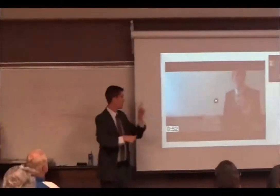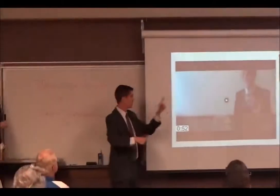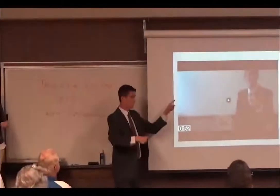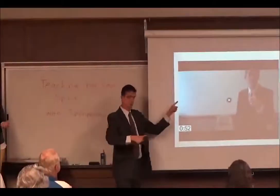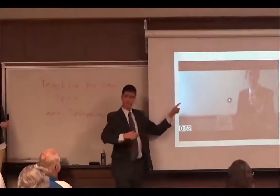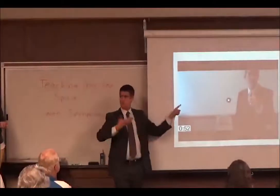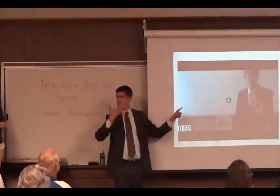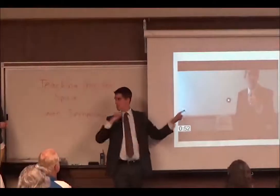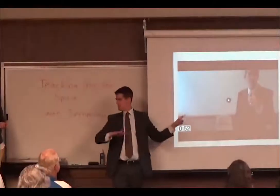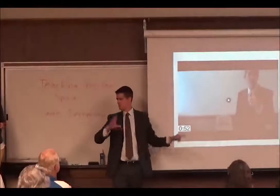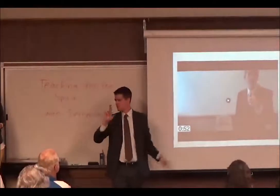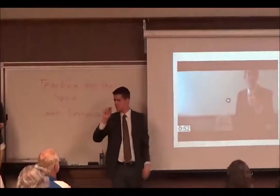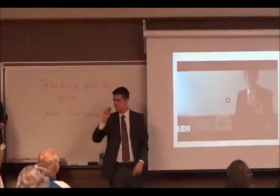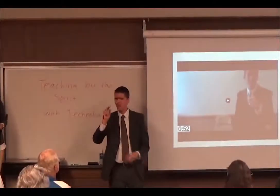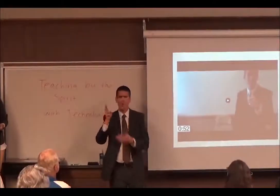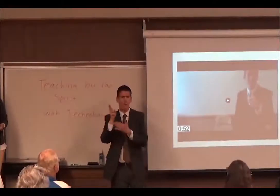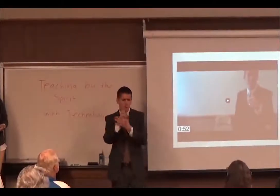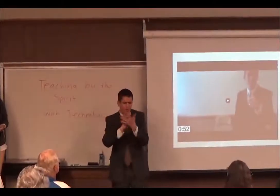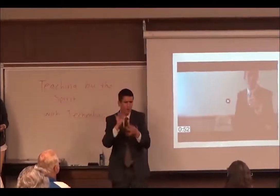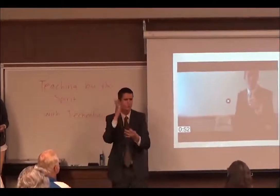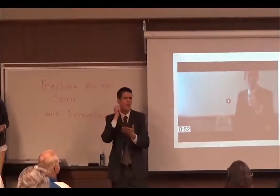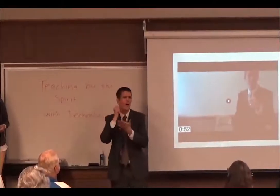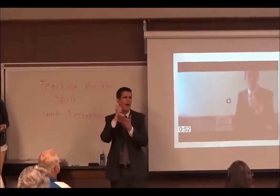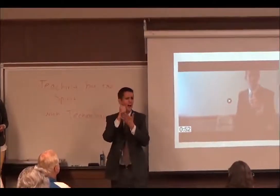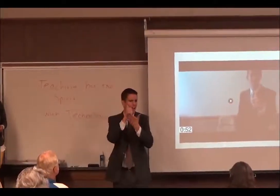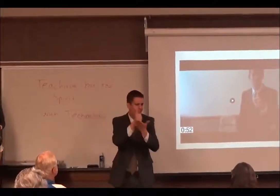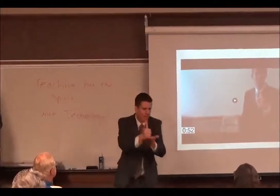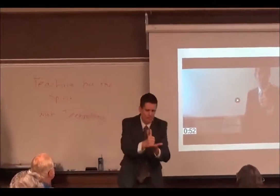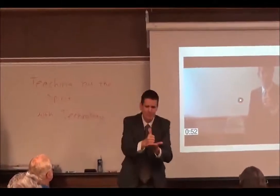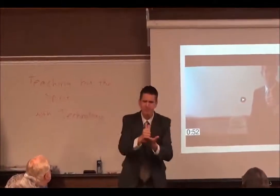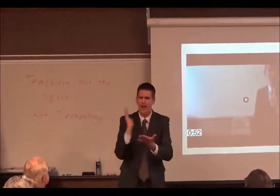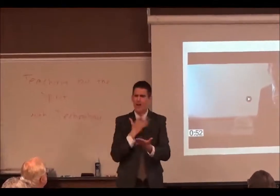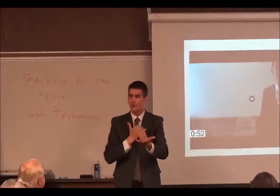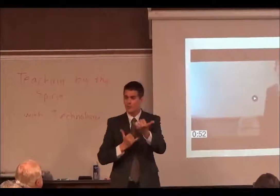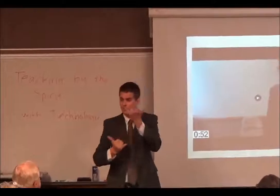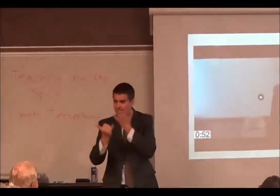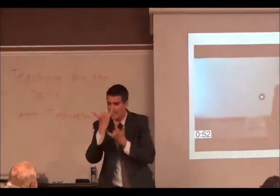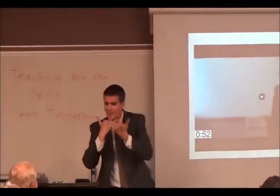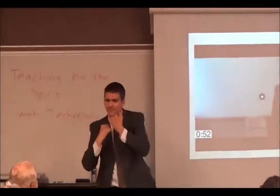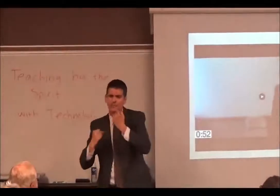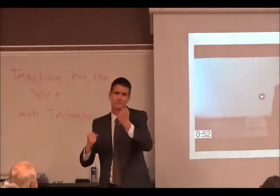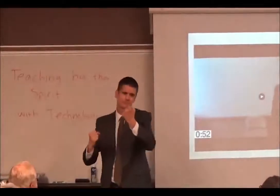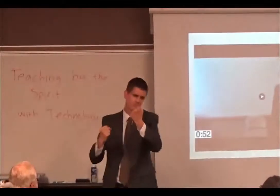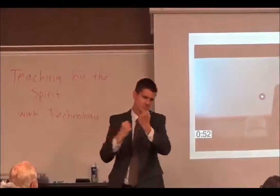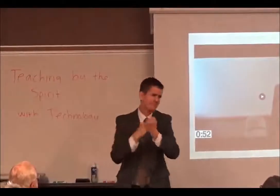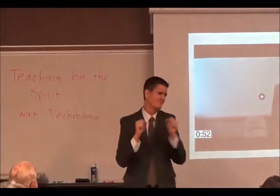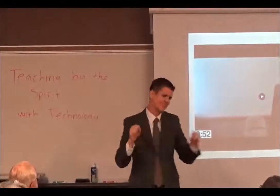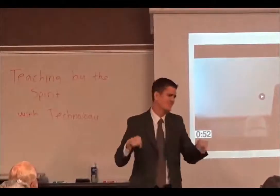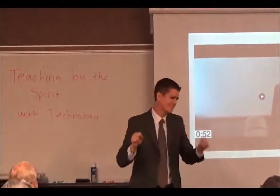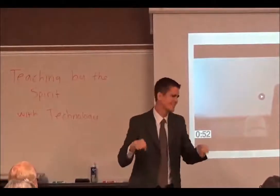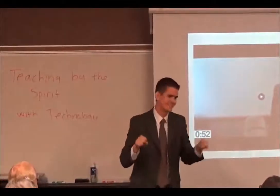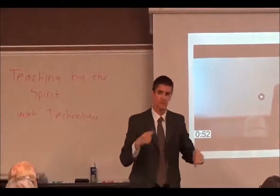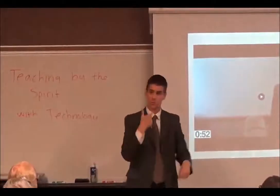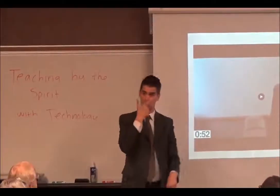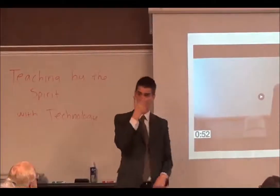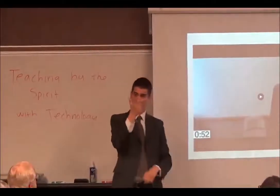I want to emphasize with this. Is this bad? The Holy Ghost will help us fix our mistakes and support each